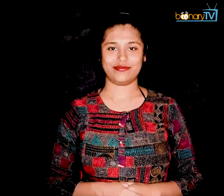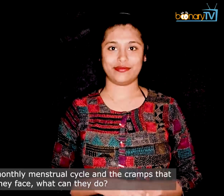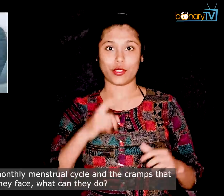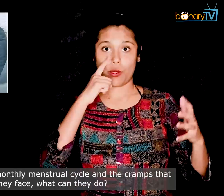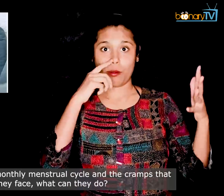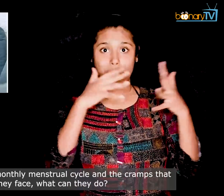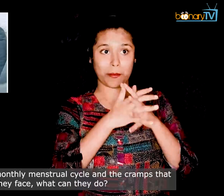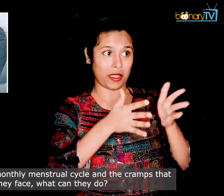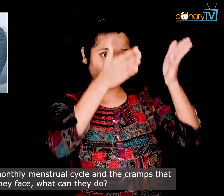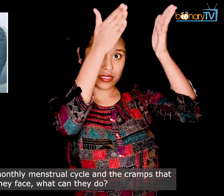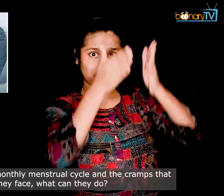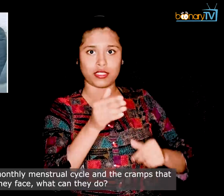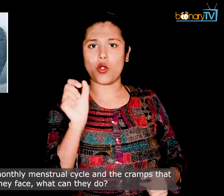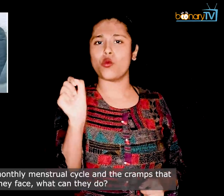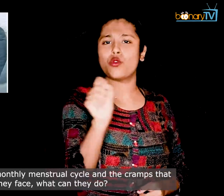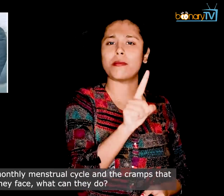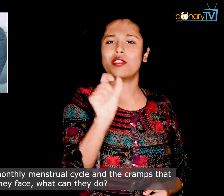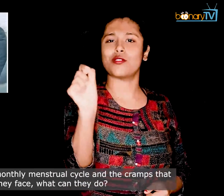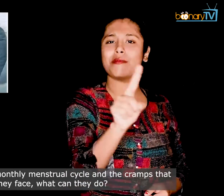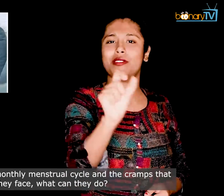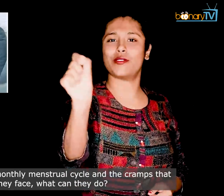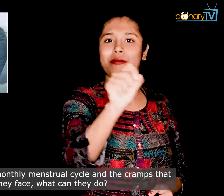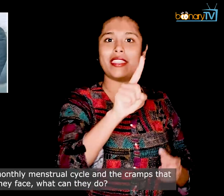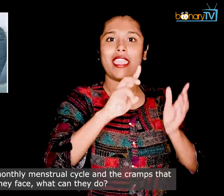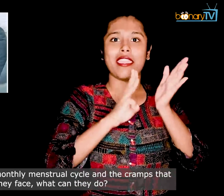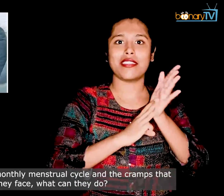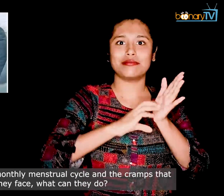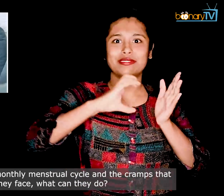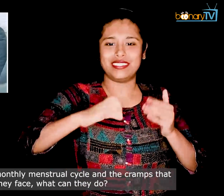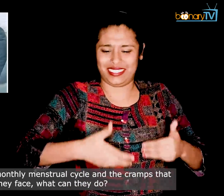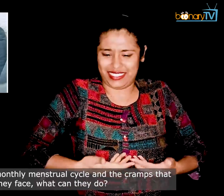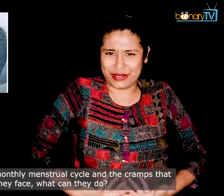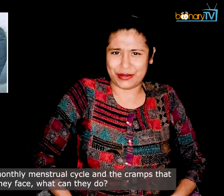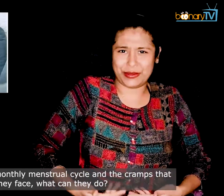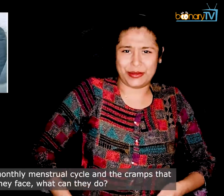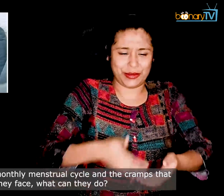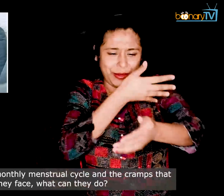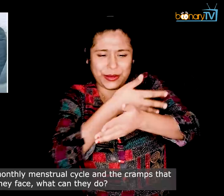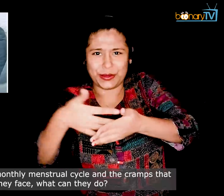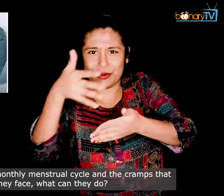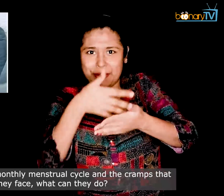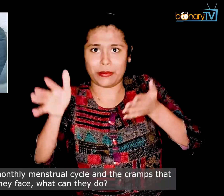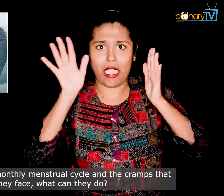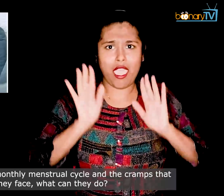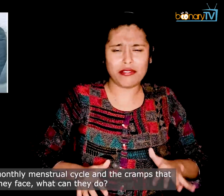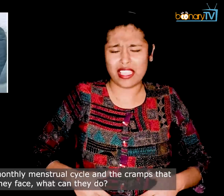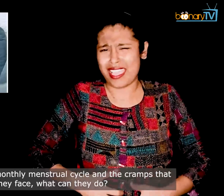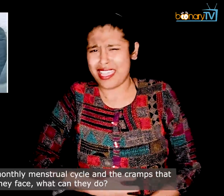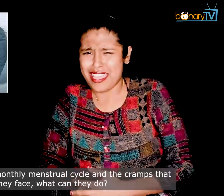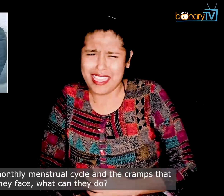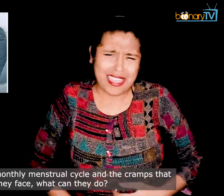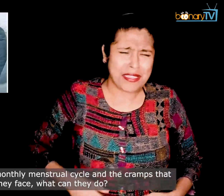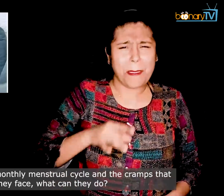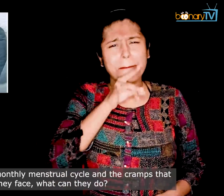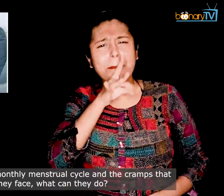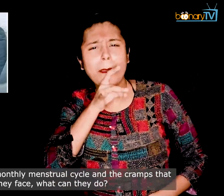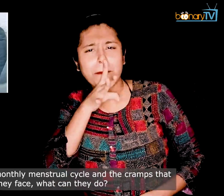As for women's monthly menstrual cycle and the cramps that they face, what can they